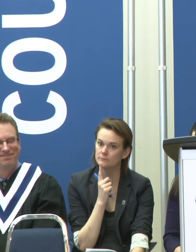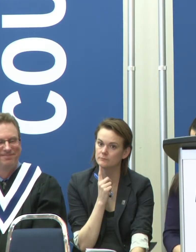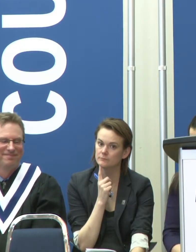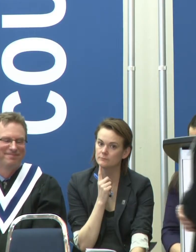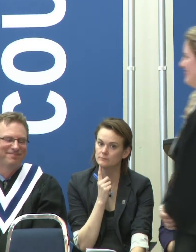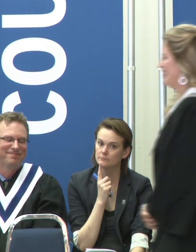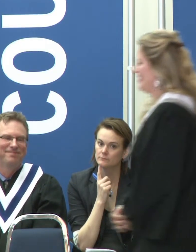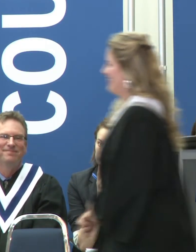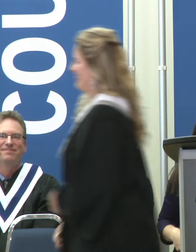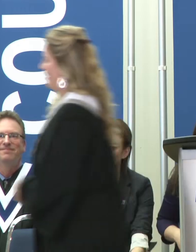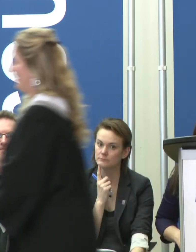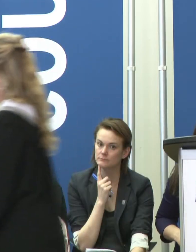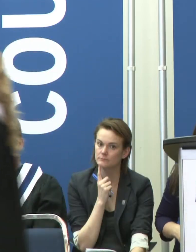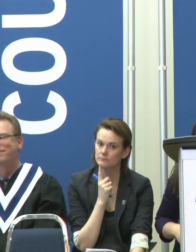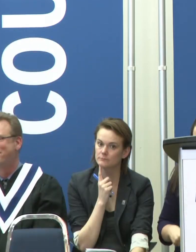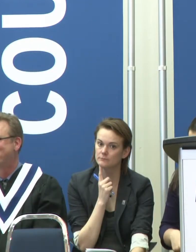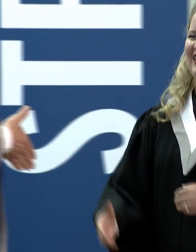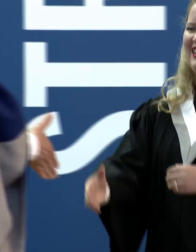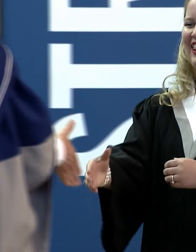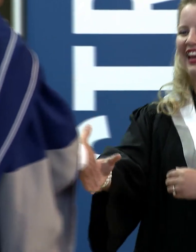Shayla Smith.